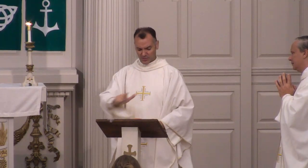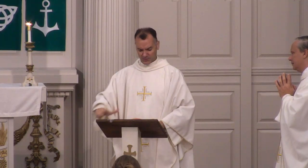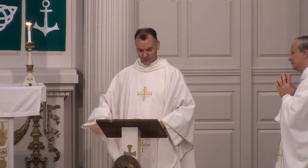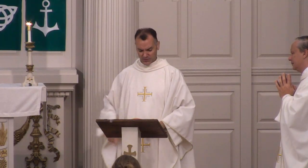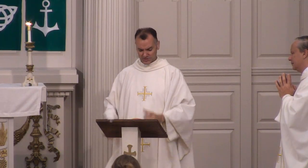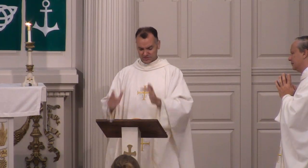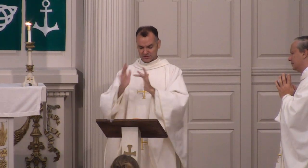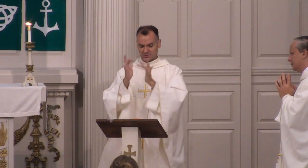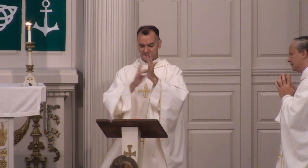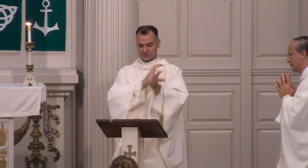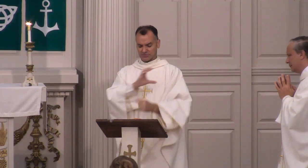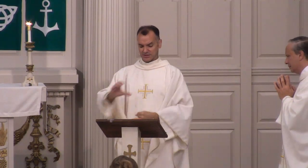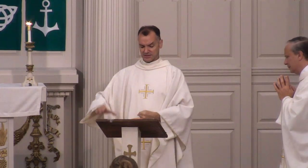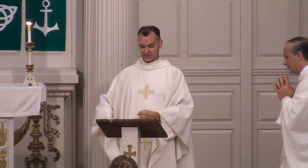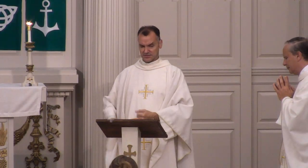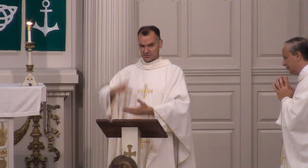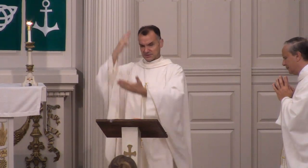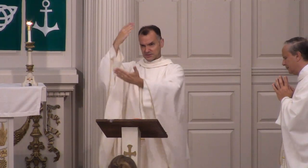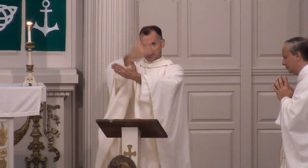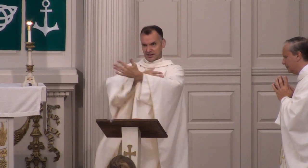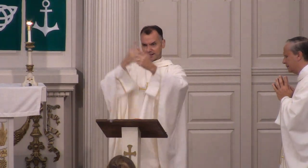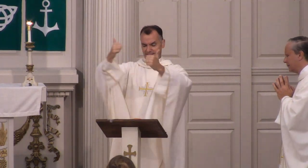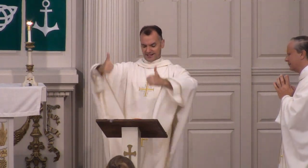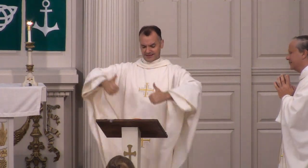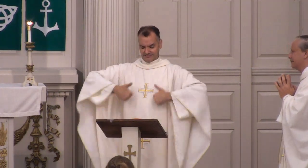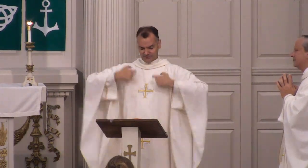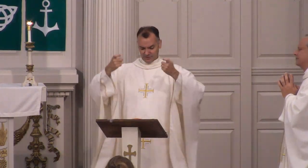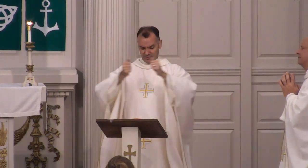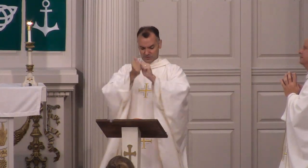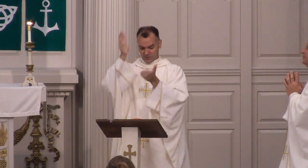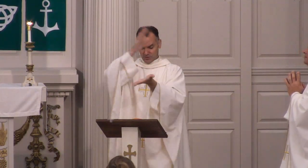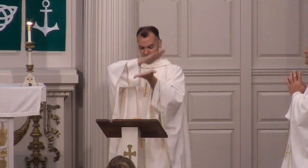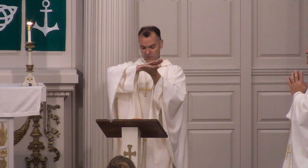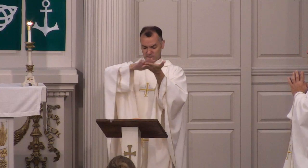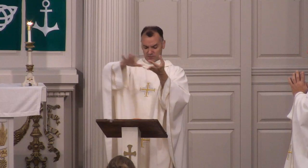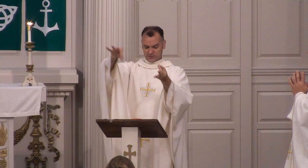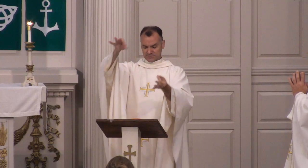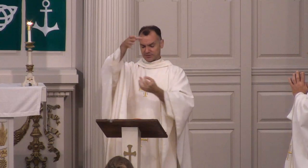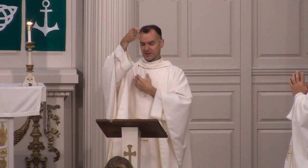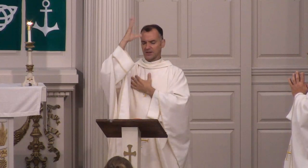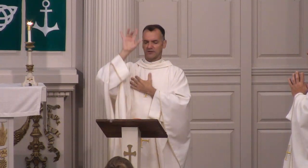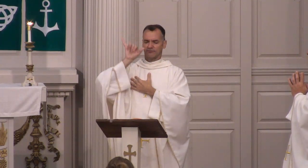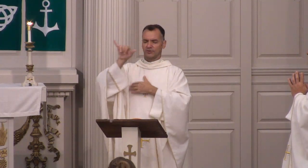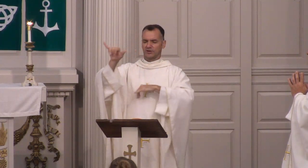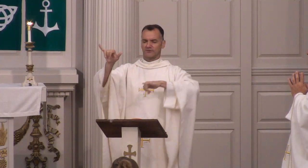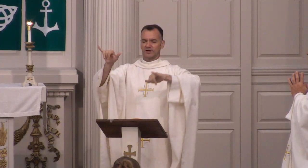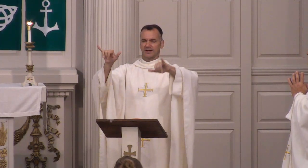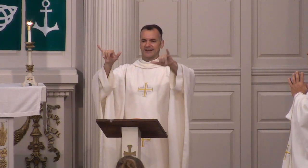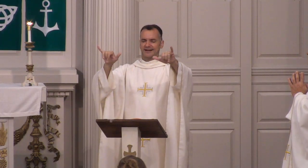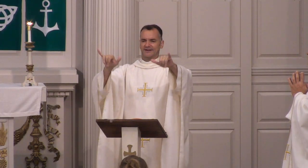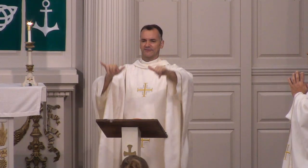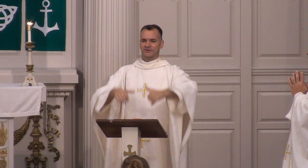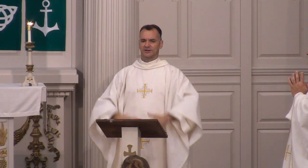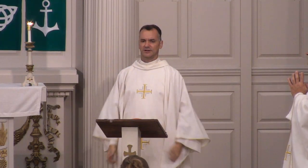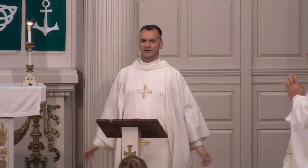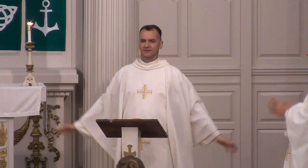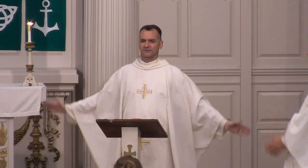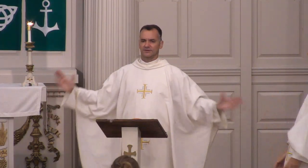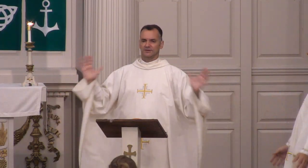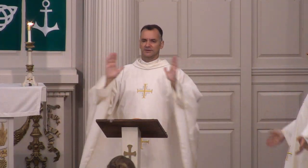Through our Lord Jesus Christ, your Son, who lives and reigns with you in the unity of the Holy Spirit, God forever and